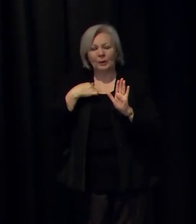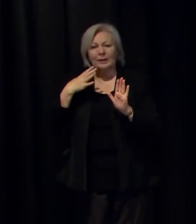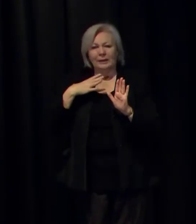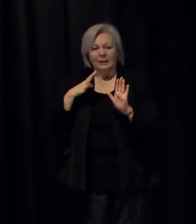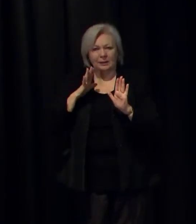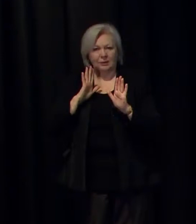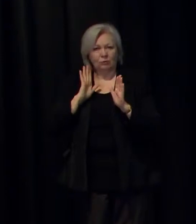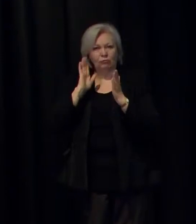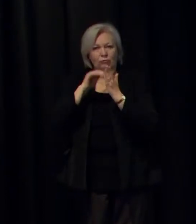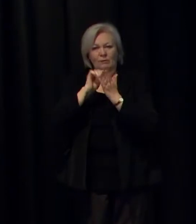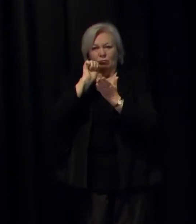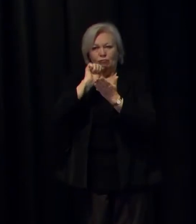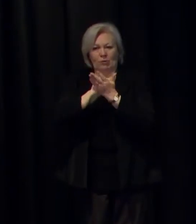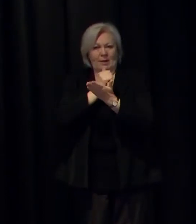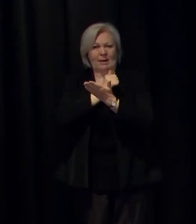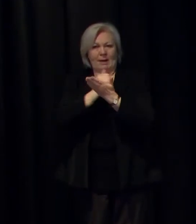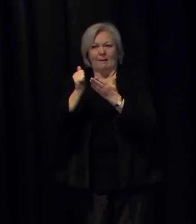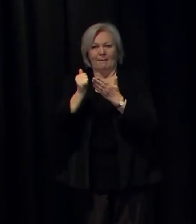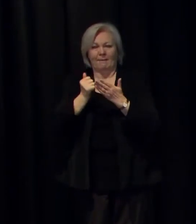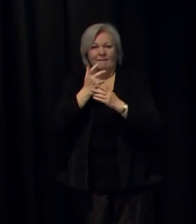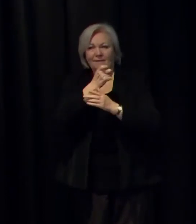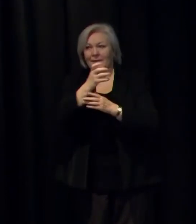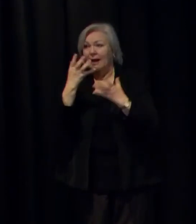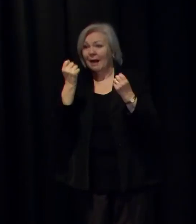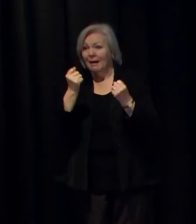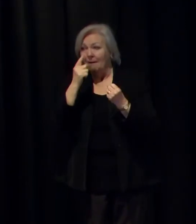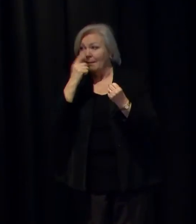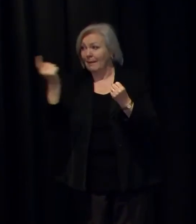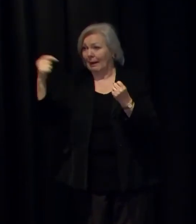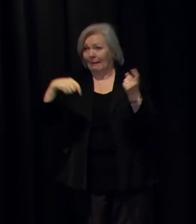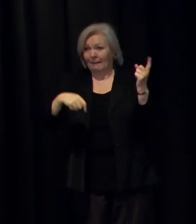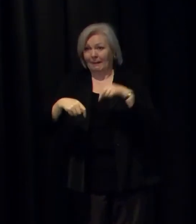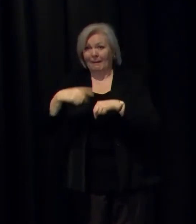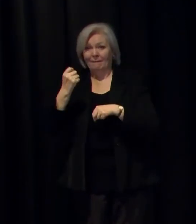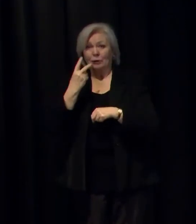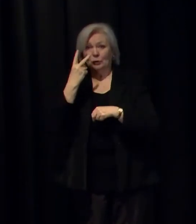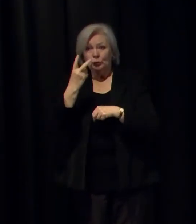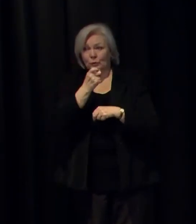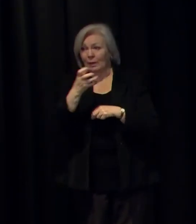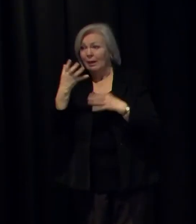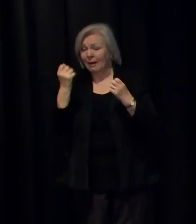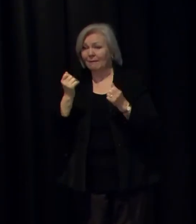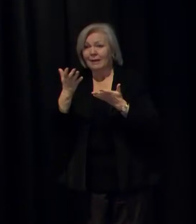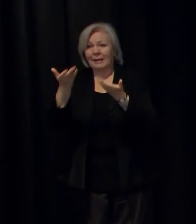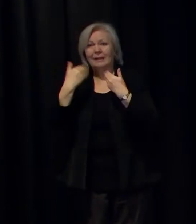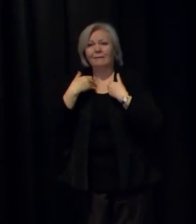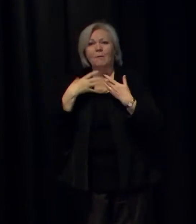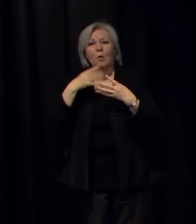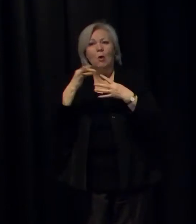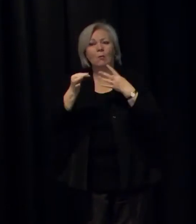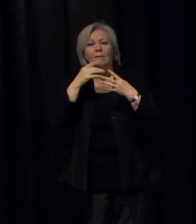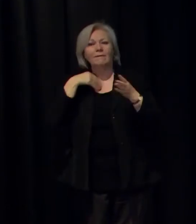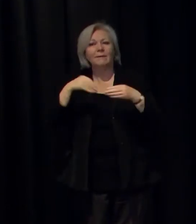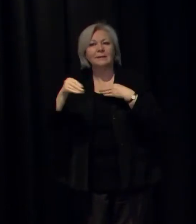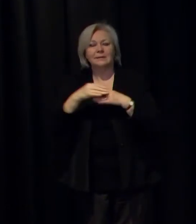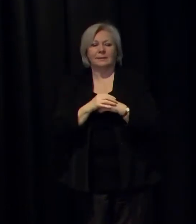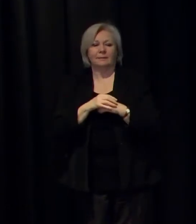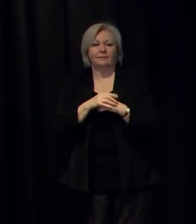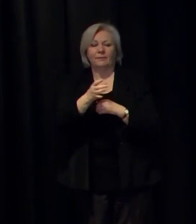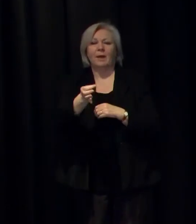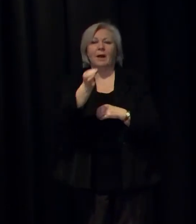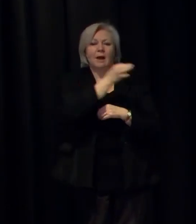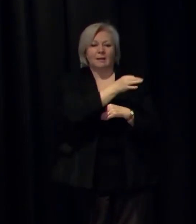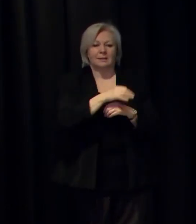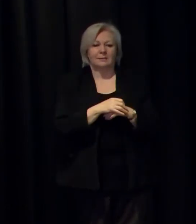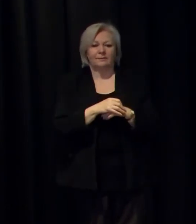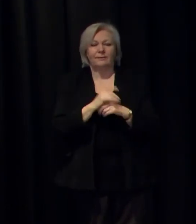number and the people coming here have got 2 doses. We have many, many more options. Would you be concerned that if you did continue to